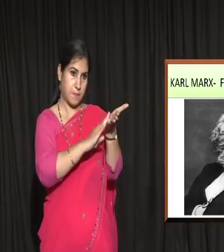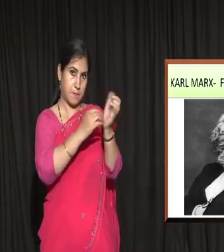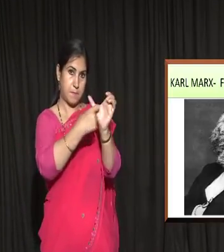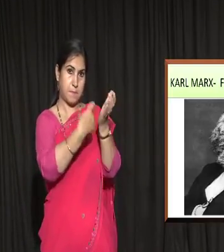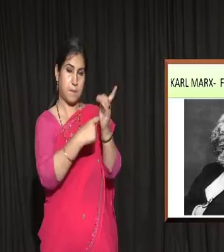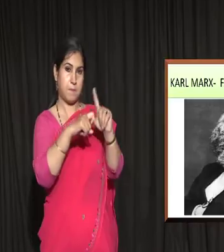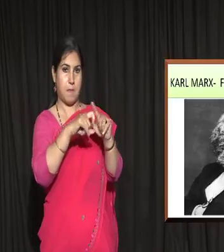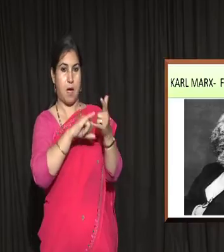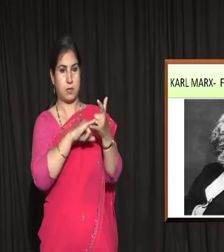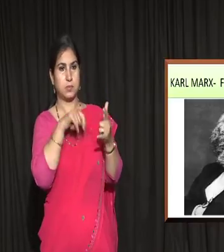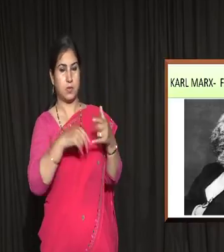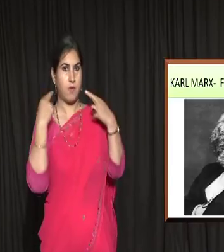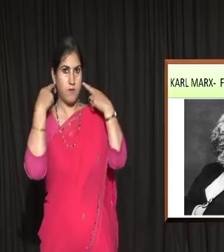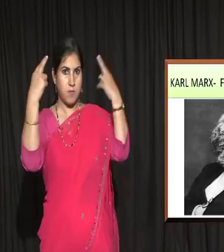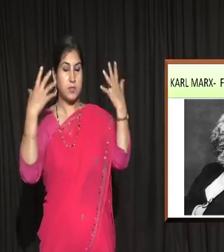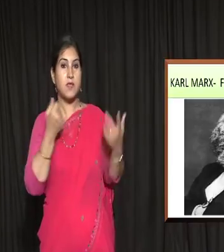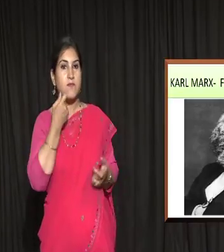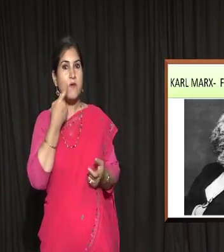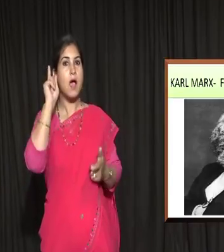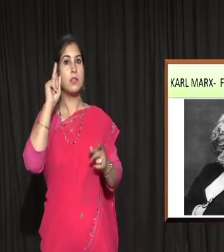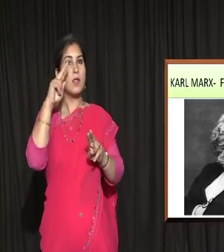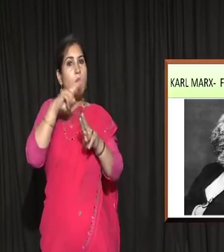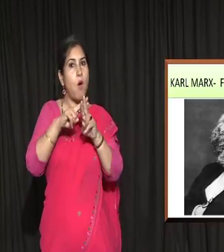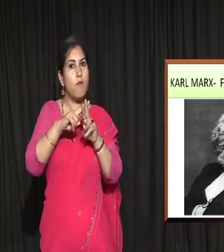who is known as father of socialism.